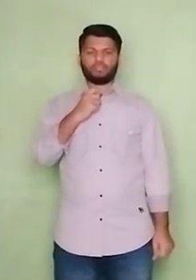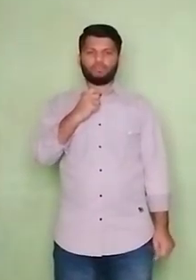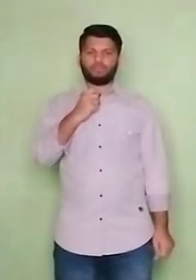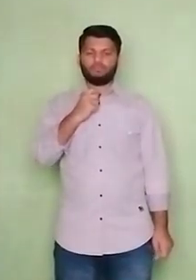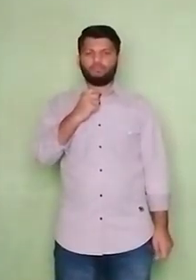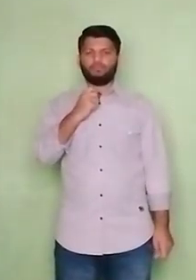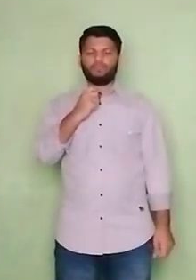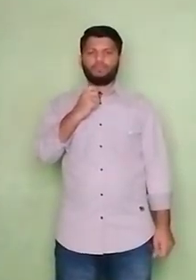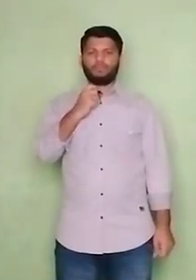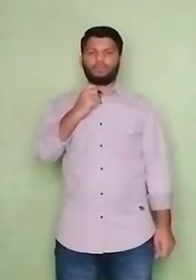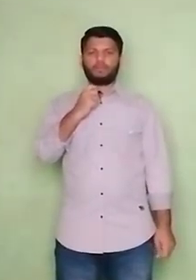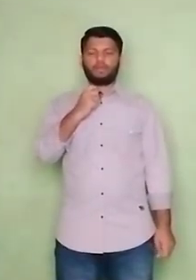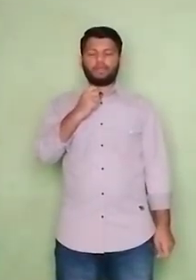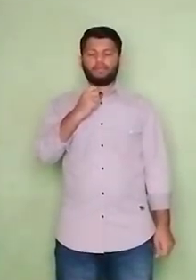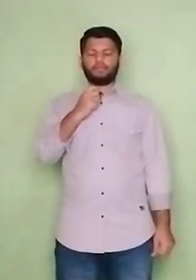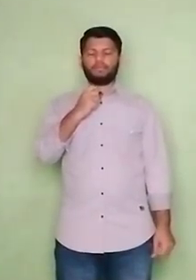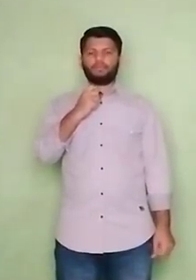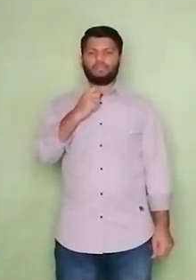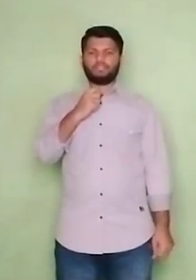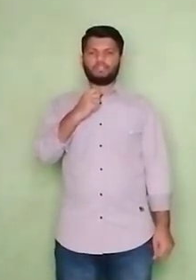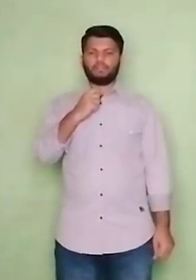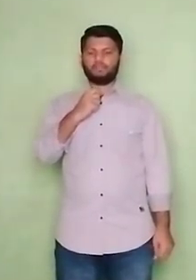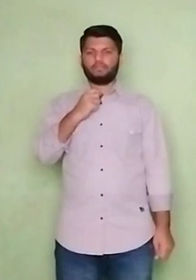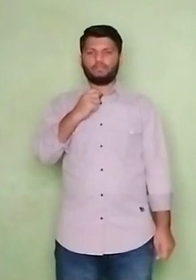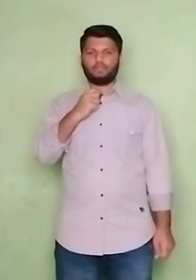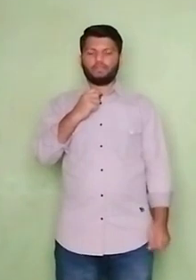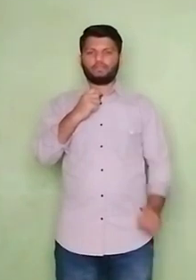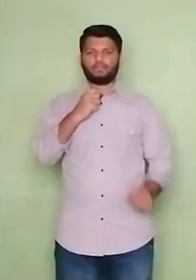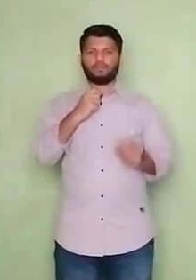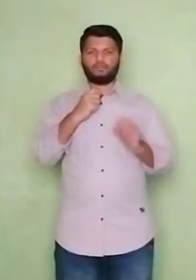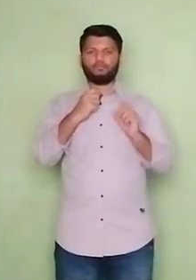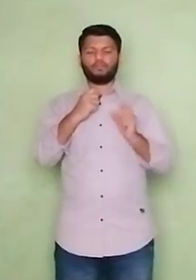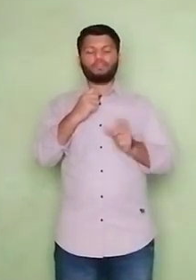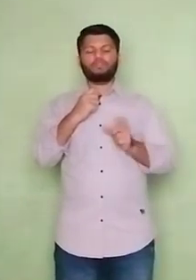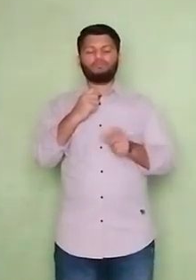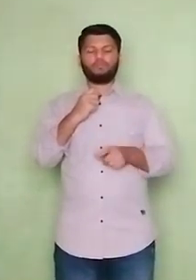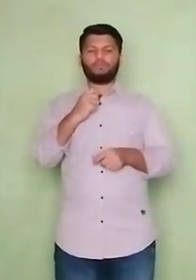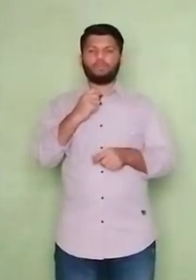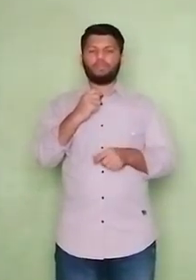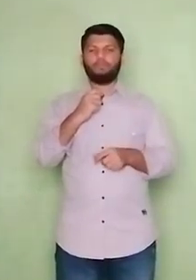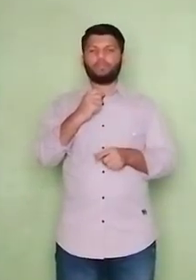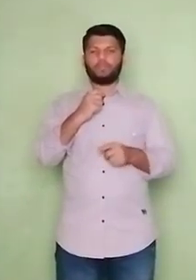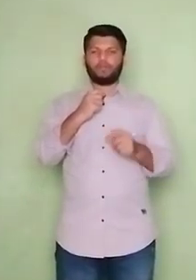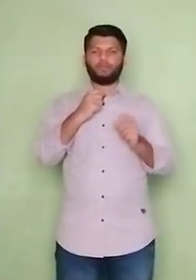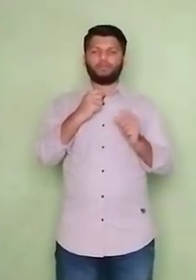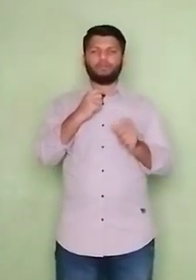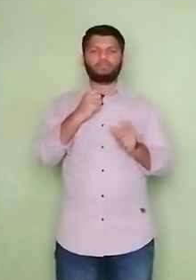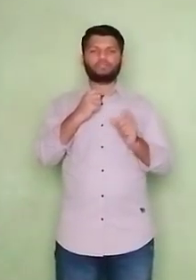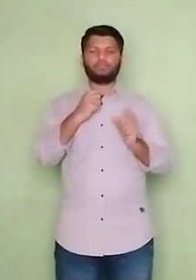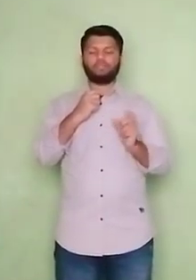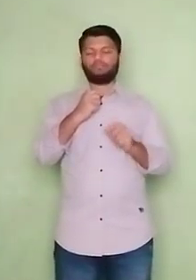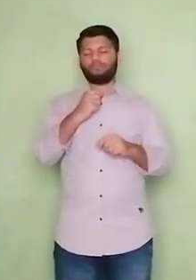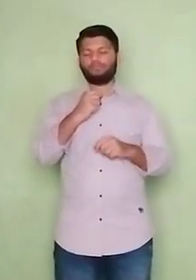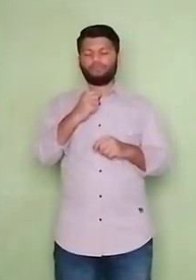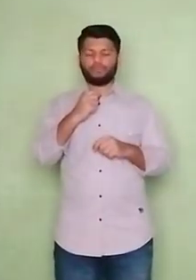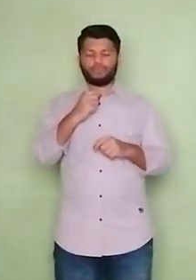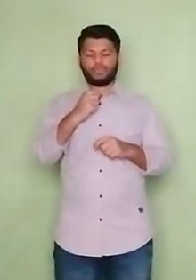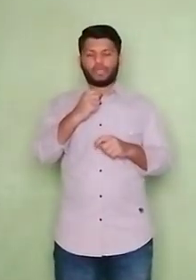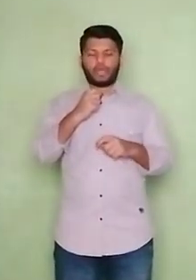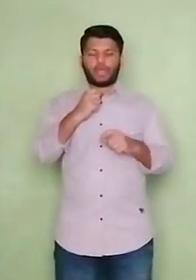Dursankar, and today's date is 14th of February 2024.